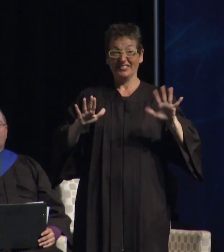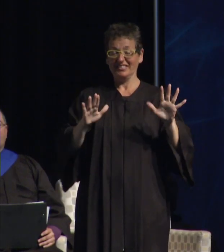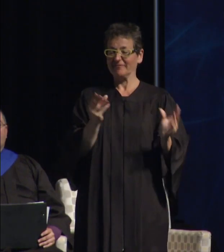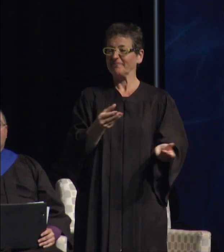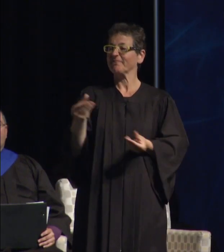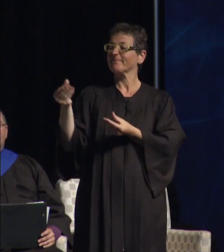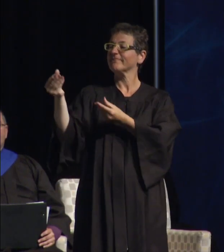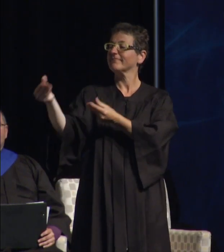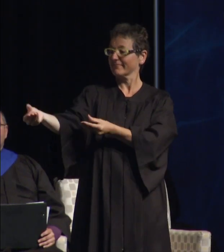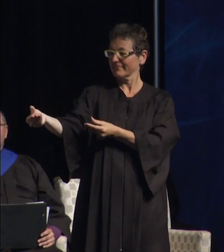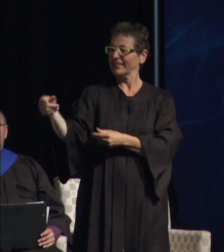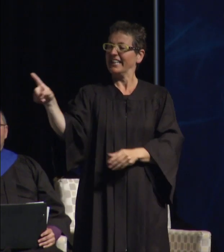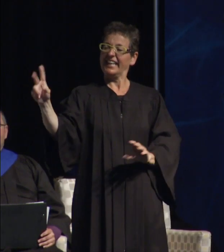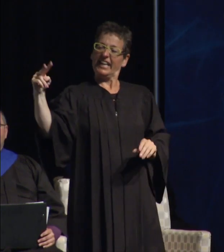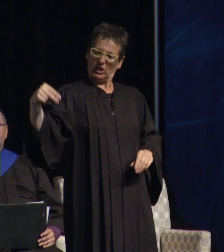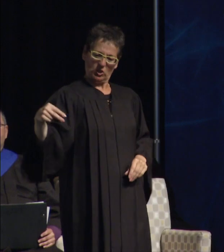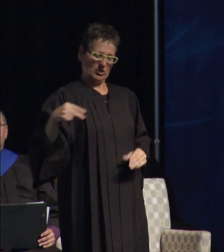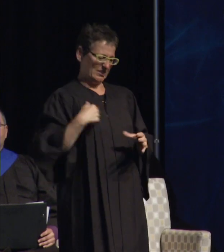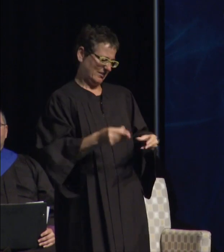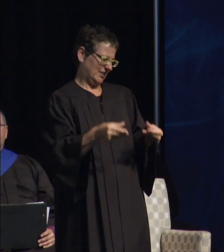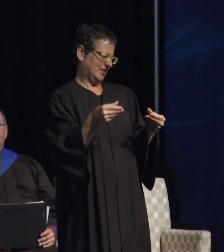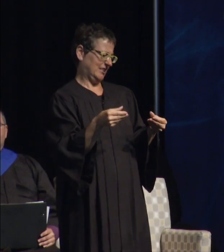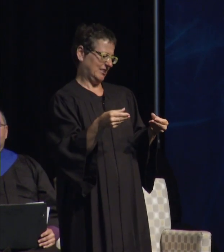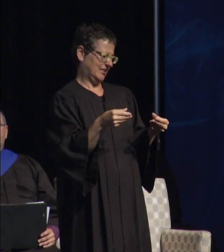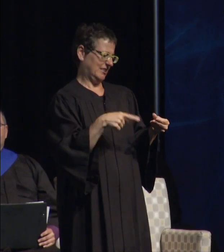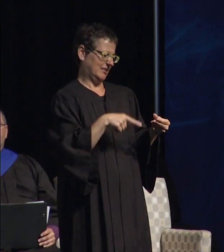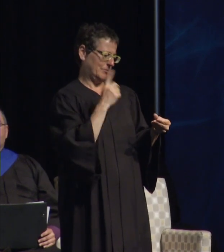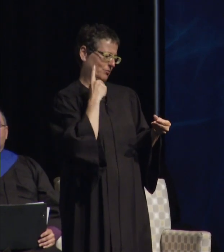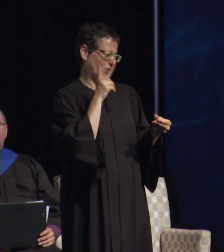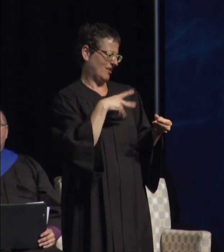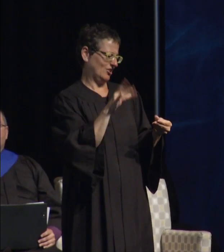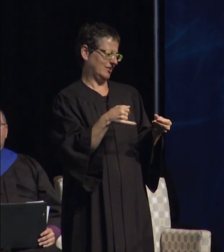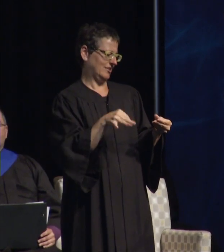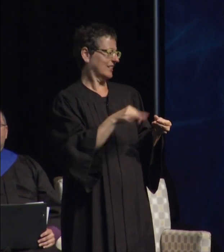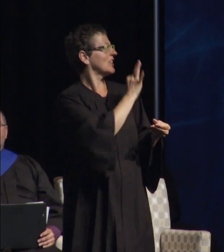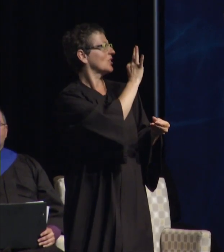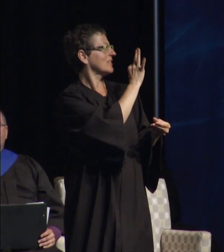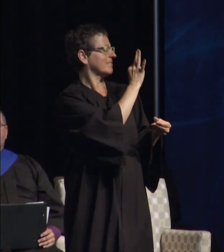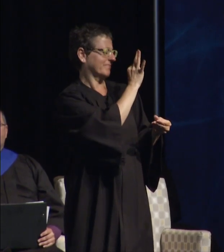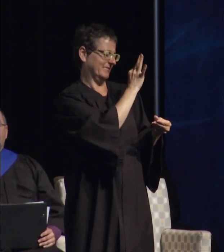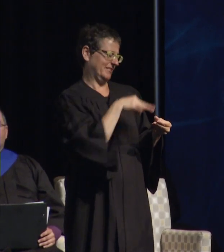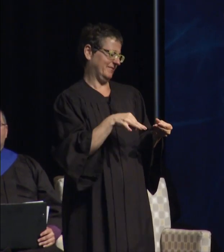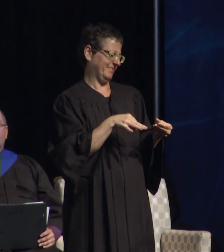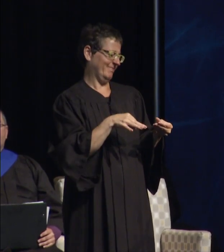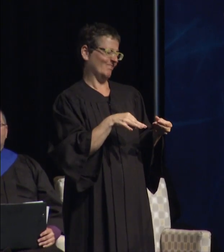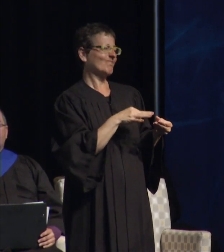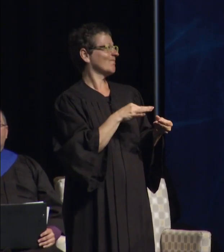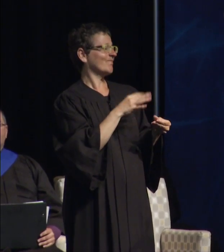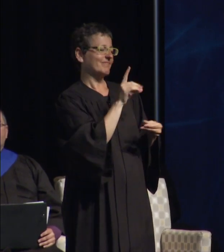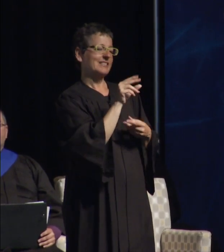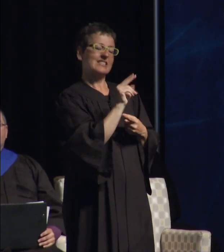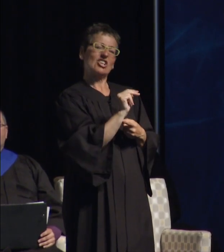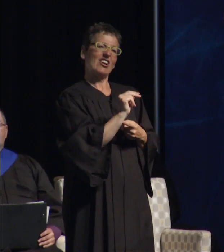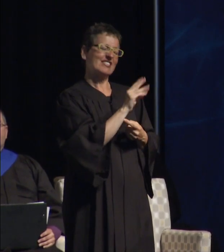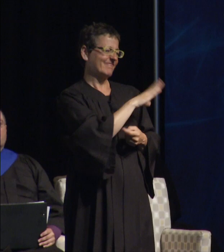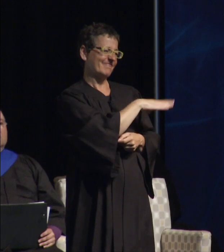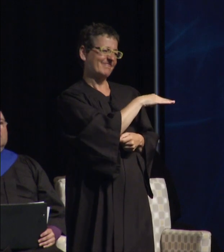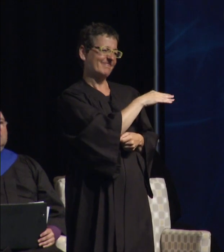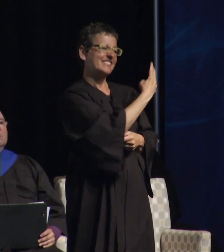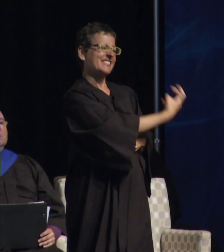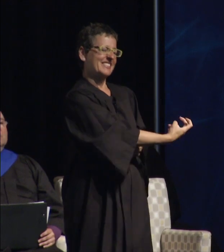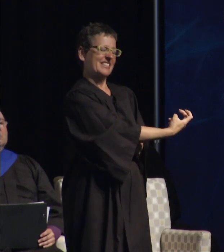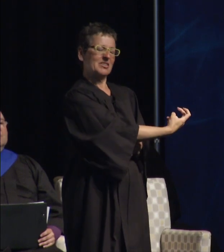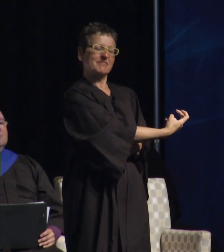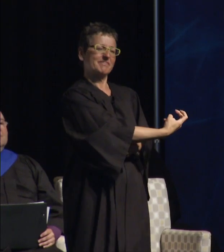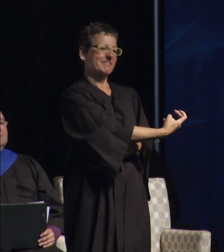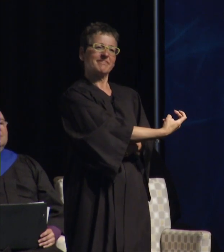host, and he took one look at my project, and he looked at me, and he said, "Don, have a seat."